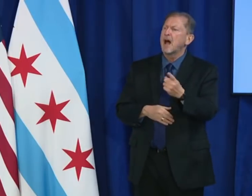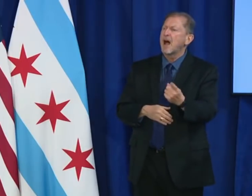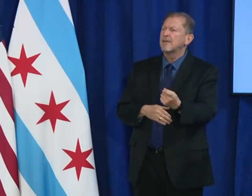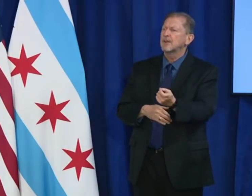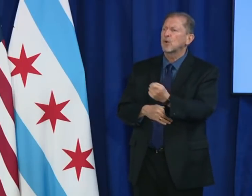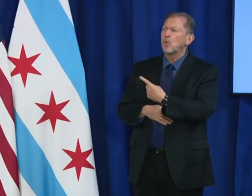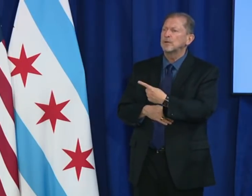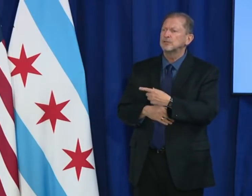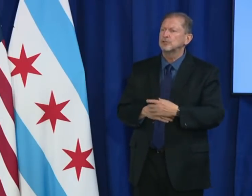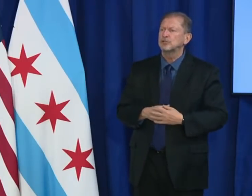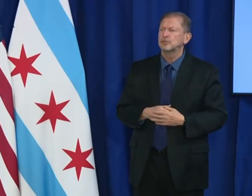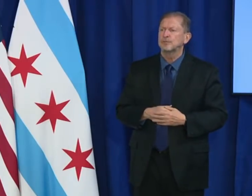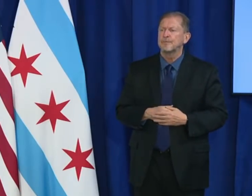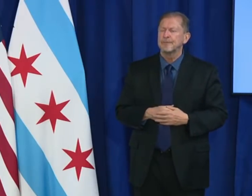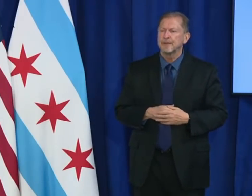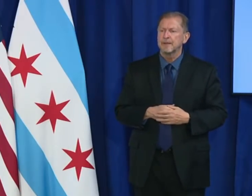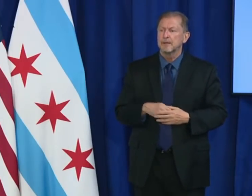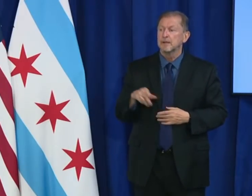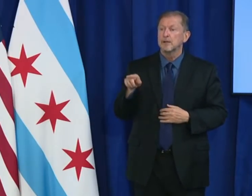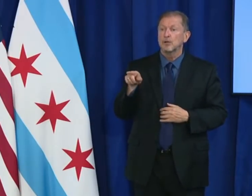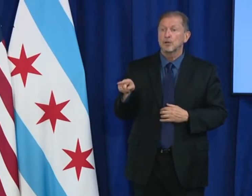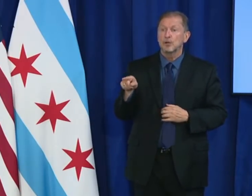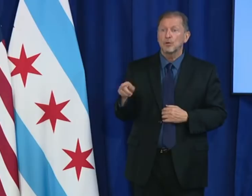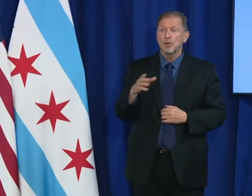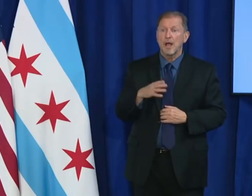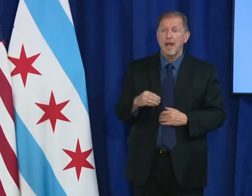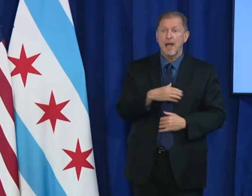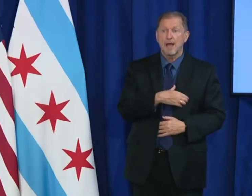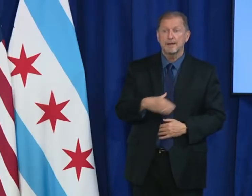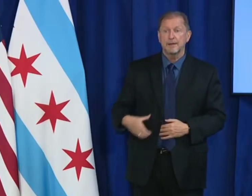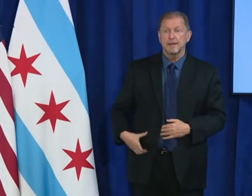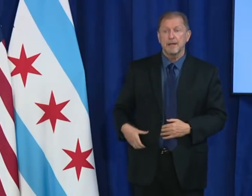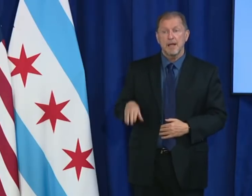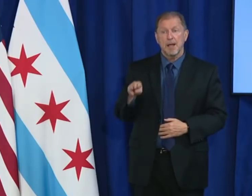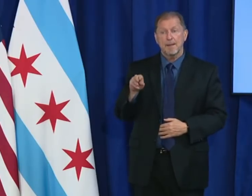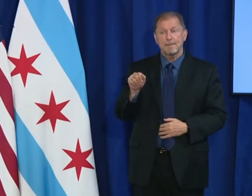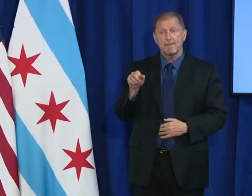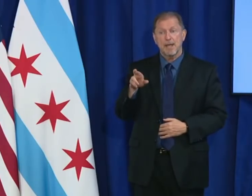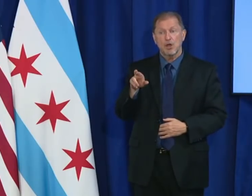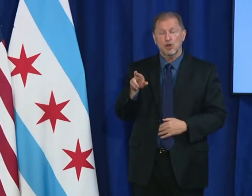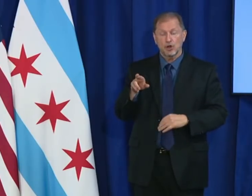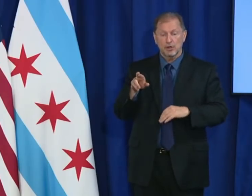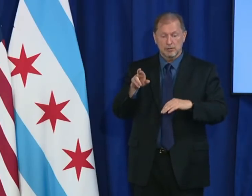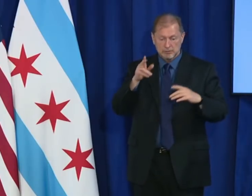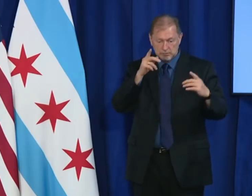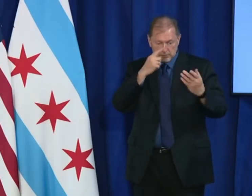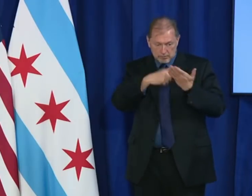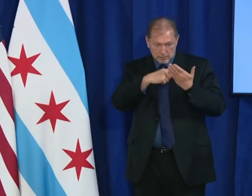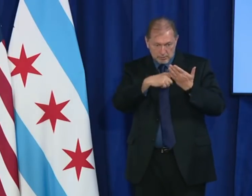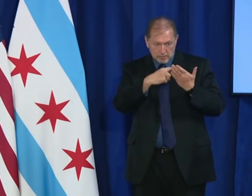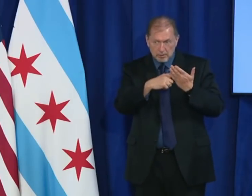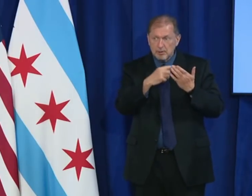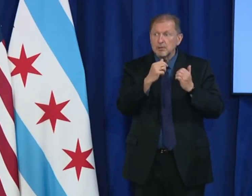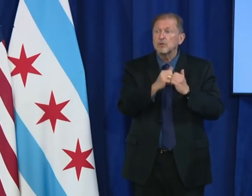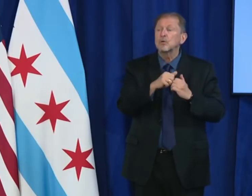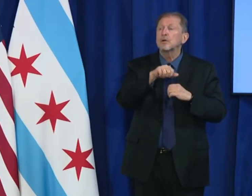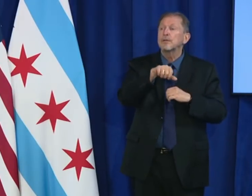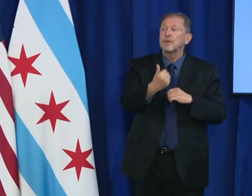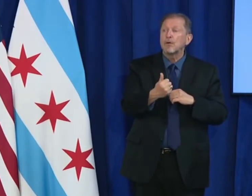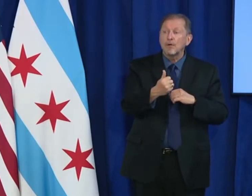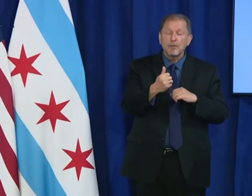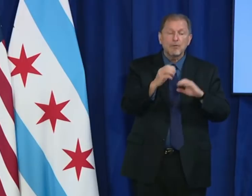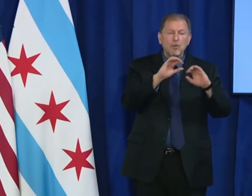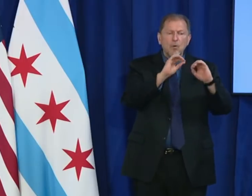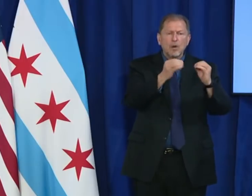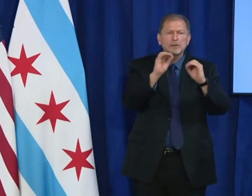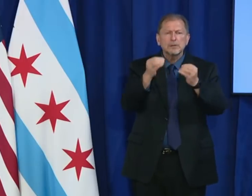How closely are you and the mayor's office working with large institutions like the Shed, which already announced that